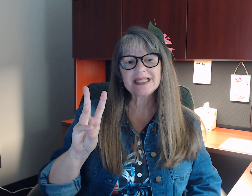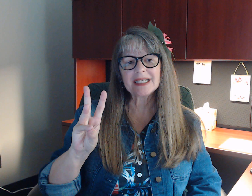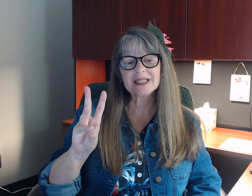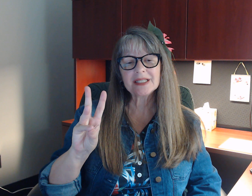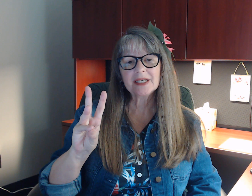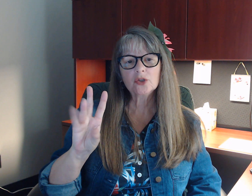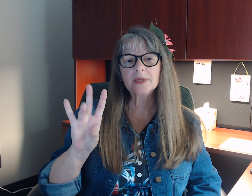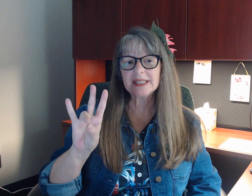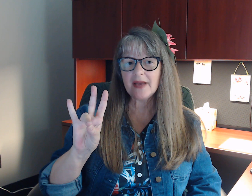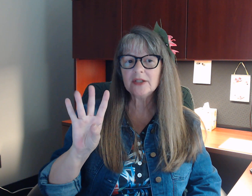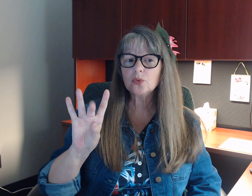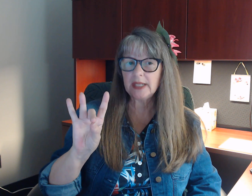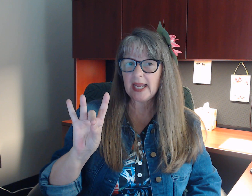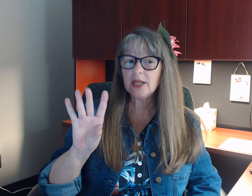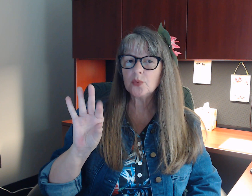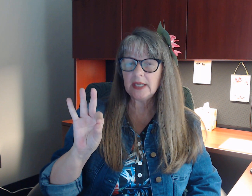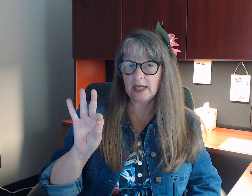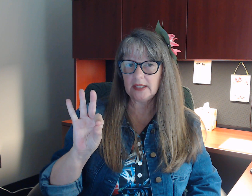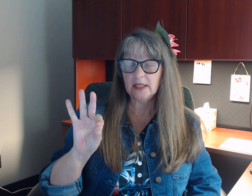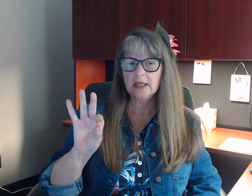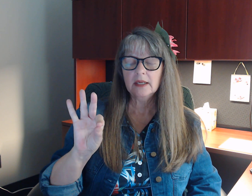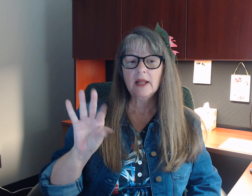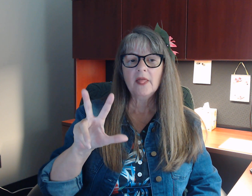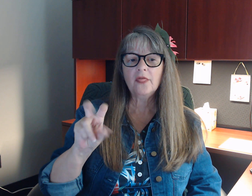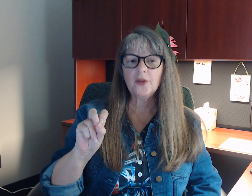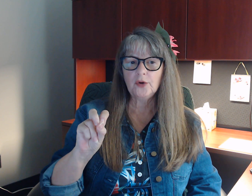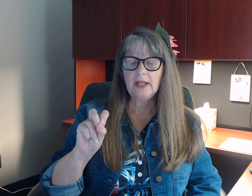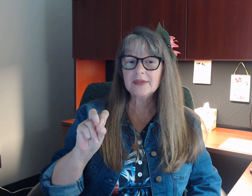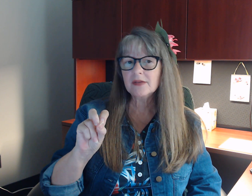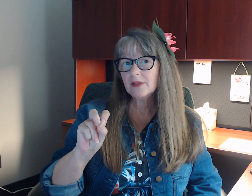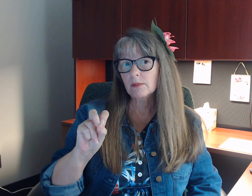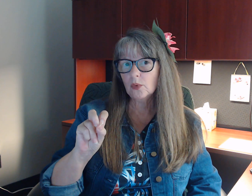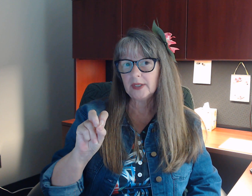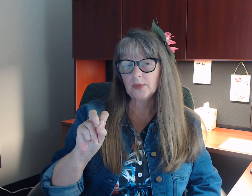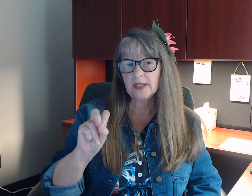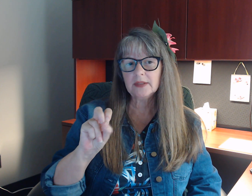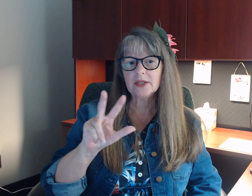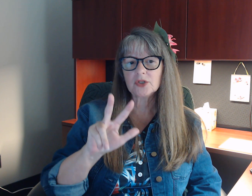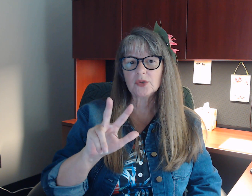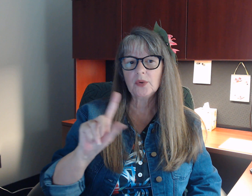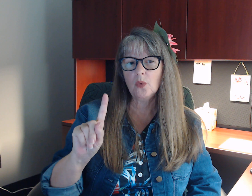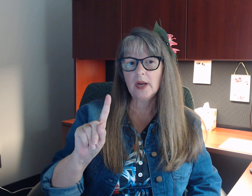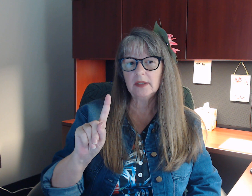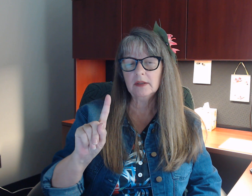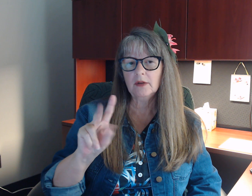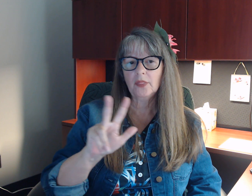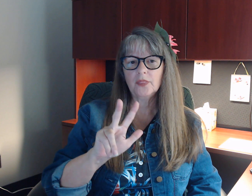26, 27, 28, 29, 30. So then they're boring, right? Then it's 31,